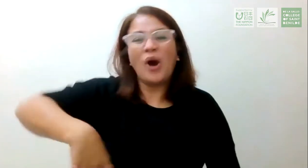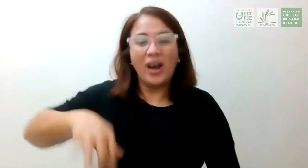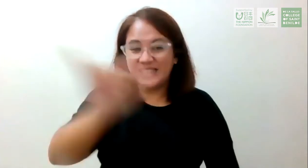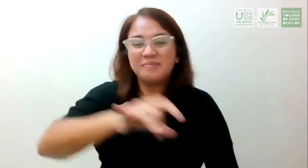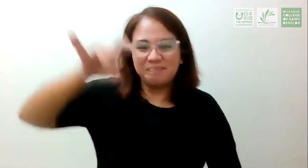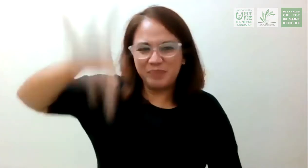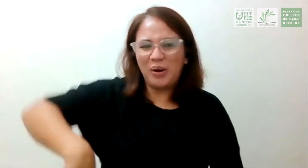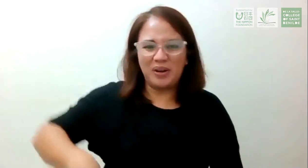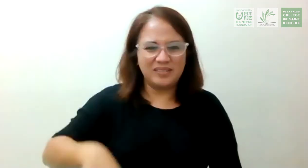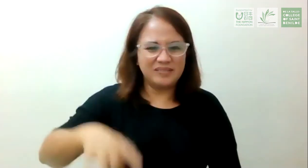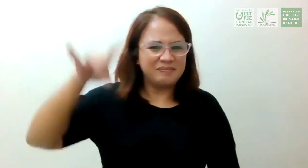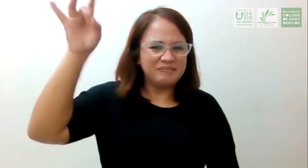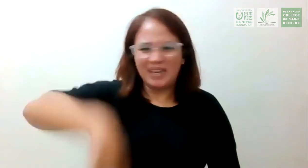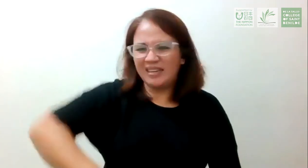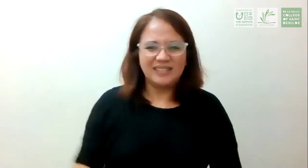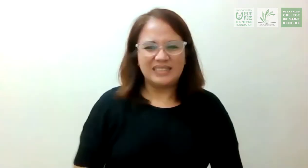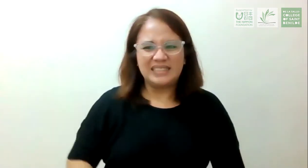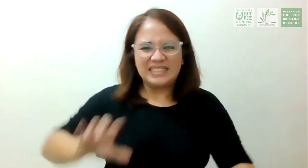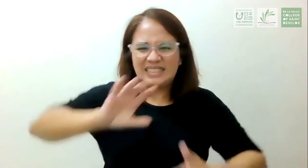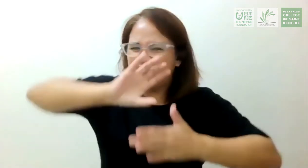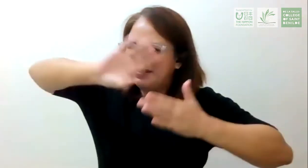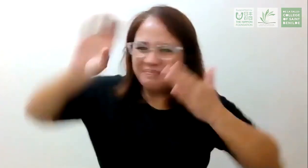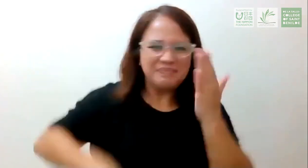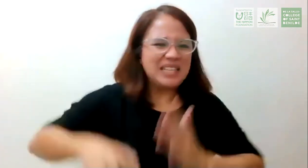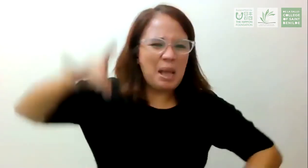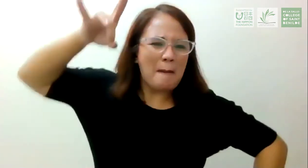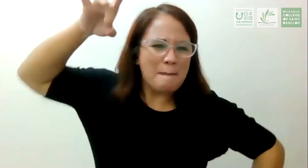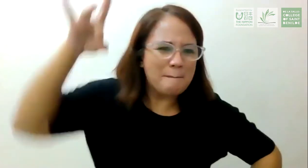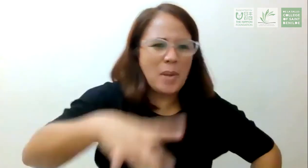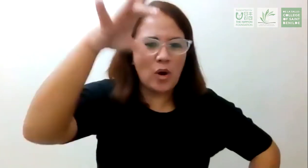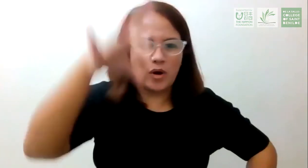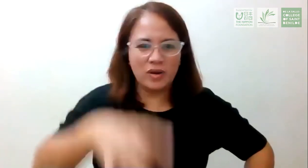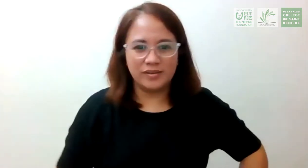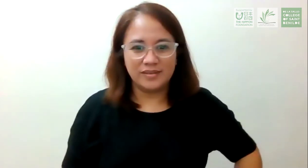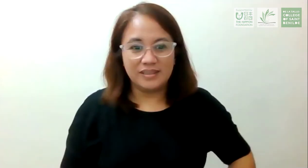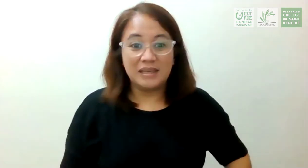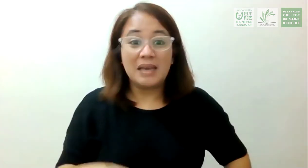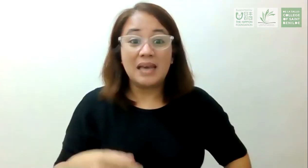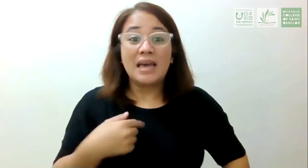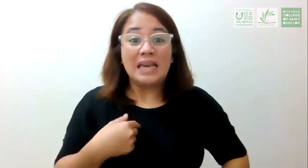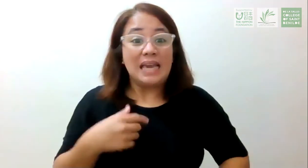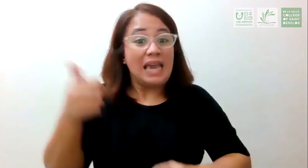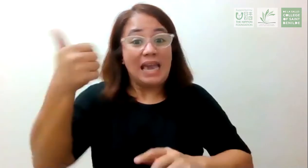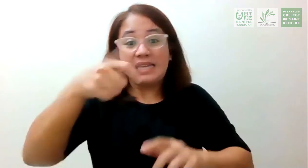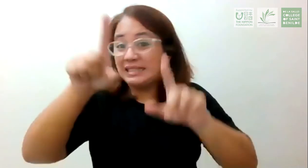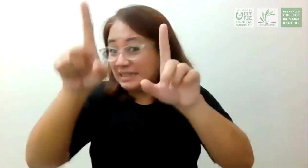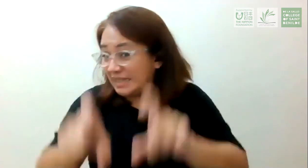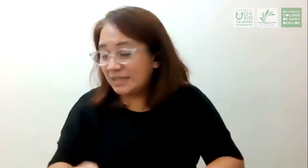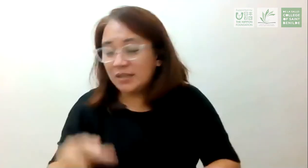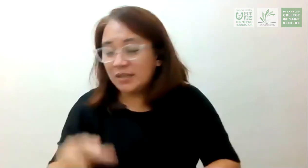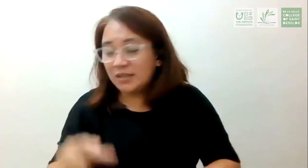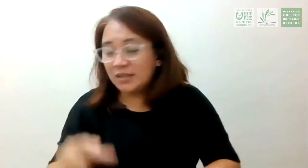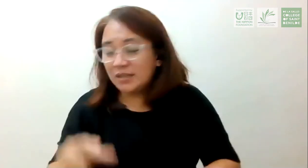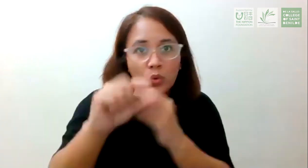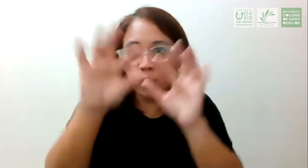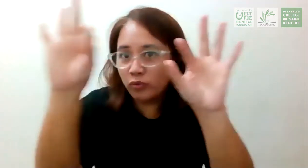Okay, so anything to do with tests, Google Forms, tests online.